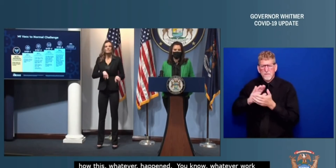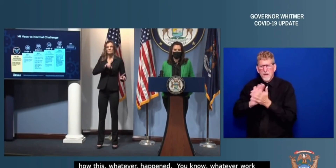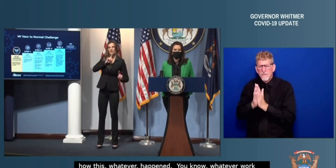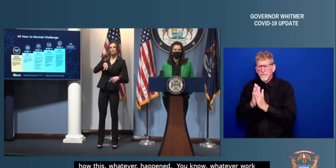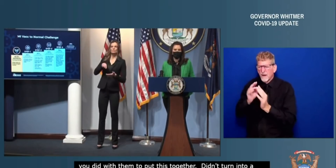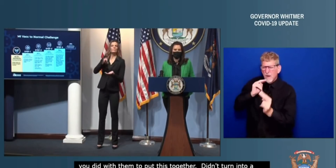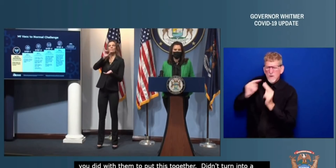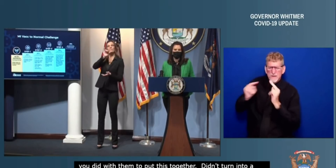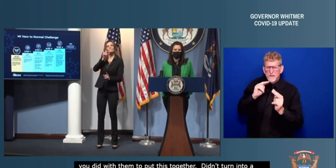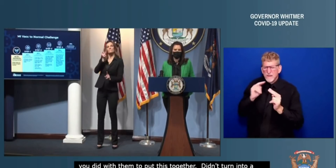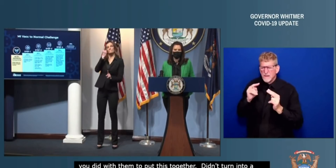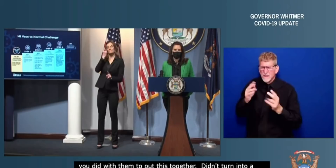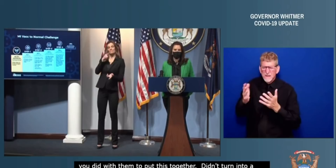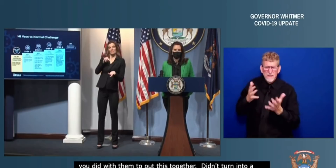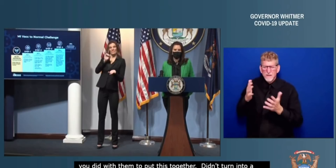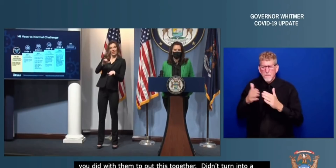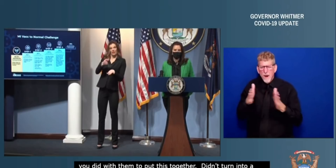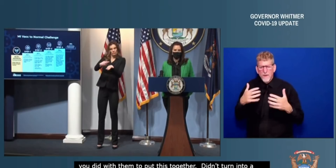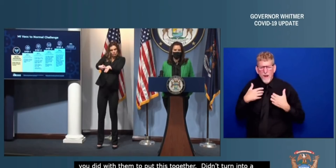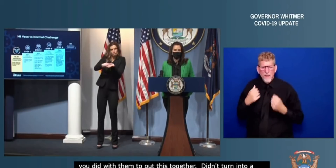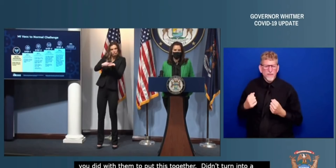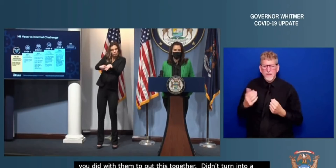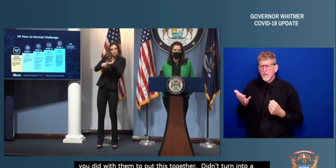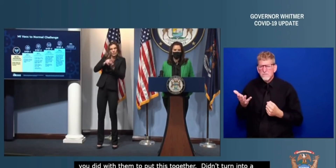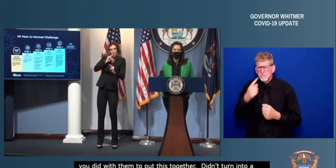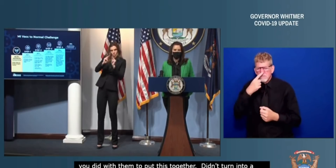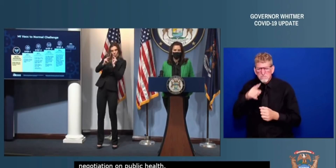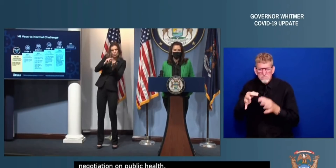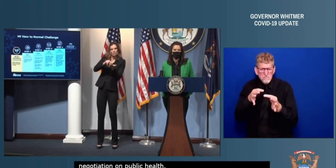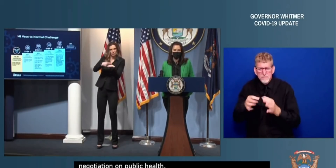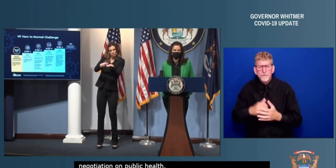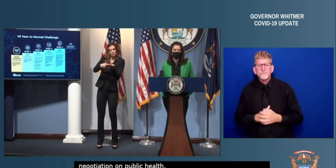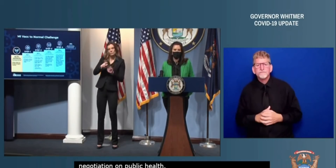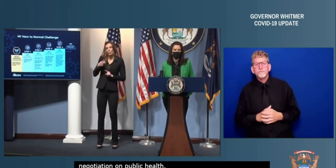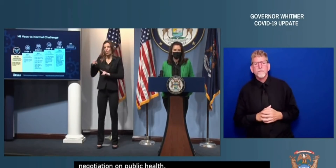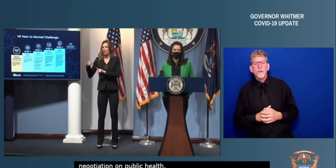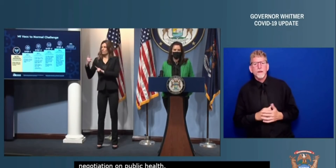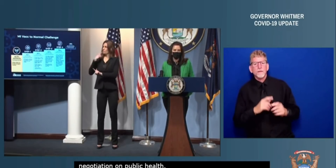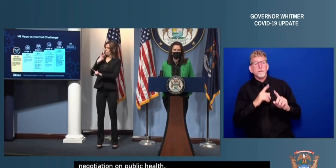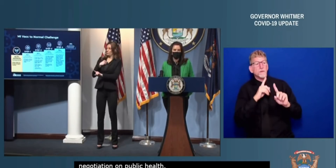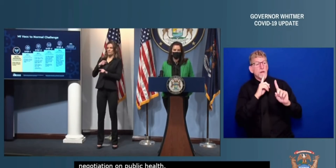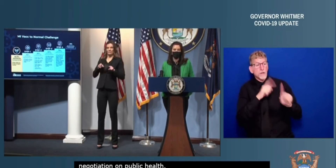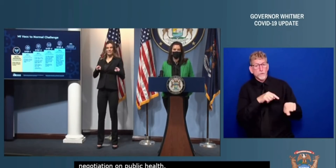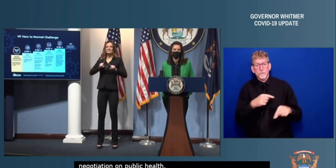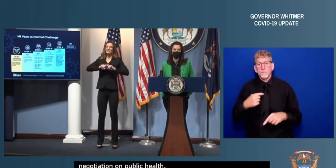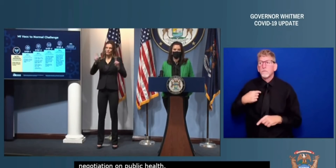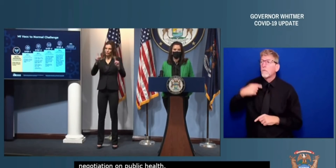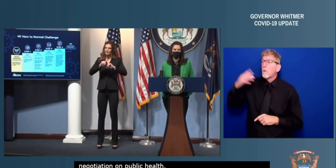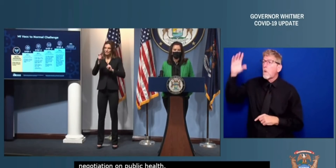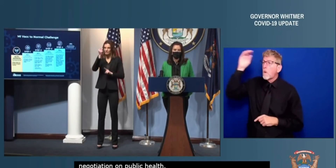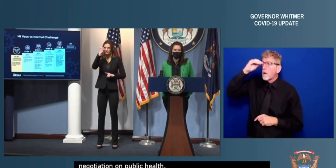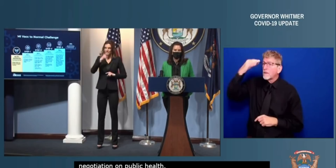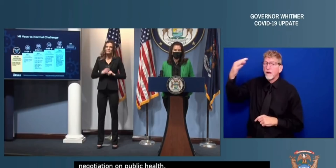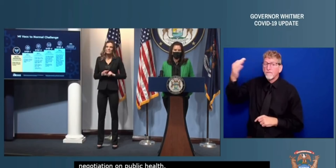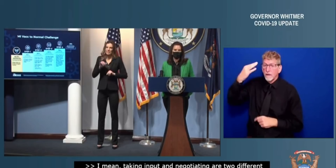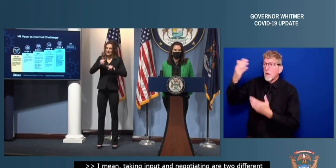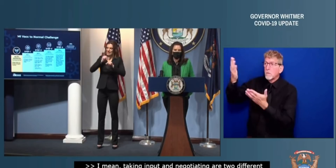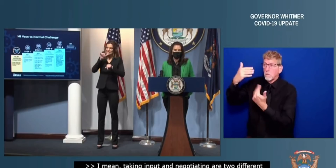and negotiating are two very different things. I think that we all share the goal of getting our state out of this pandemic.